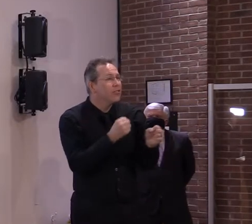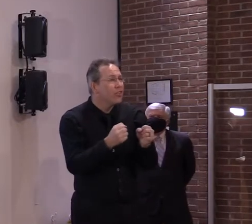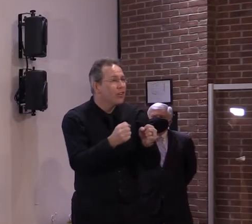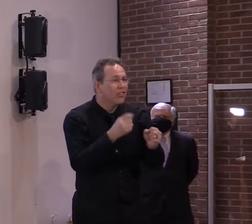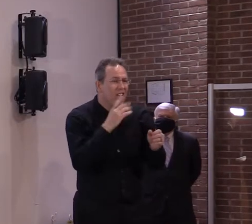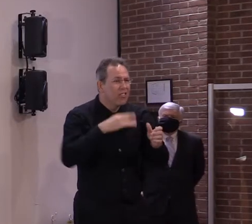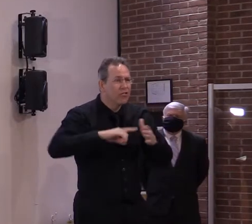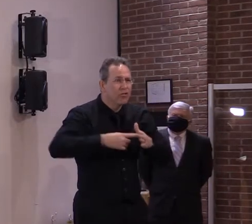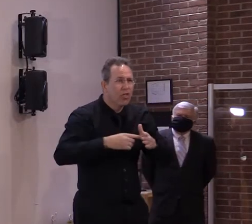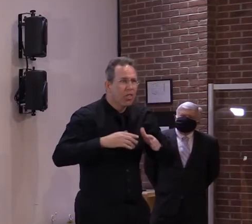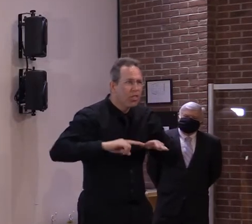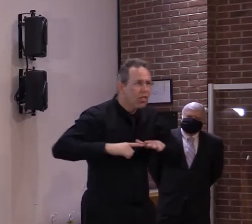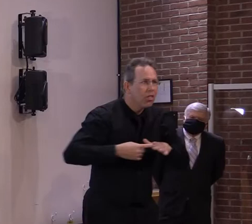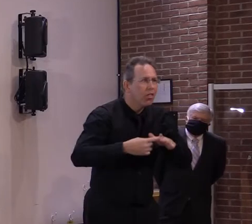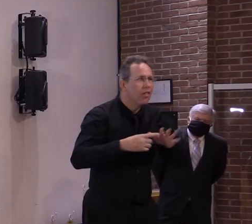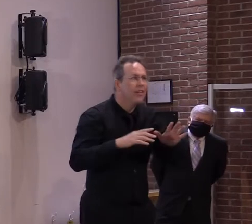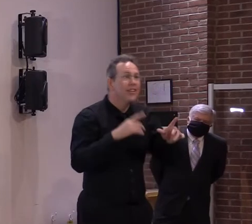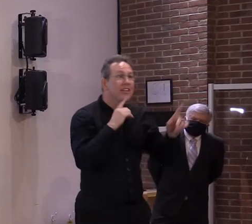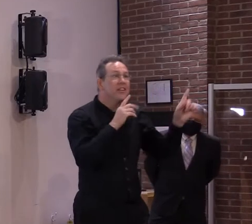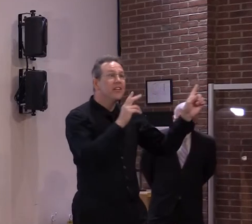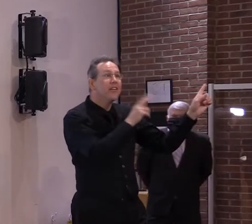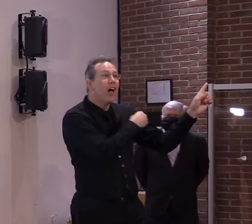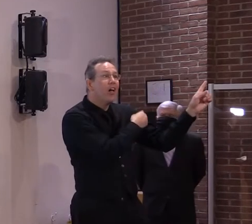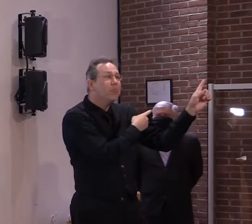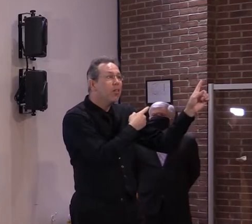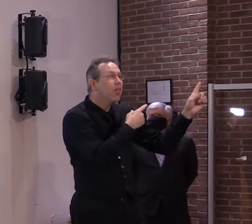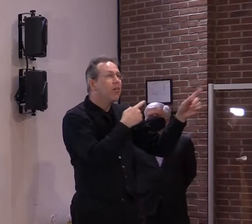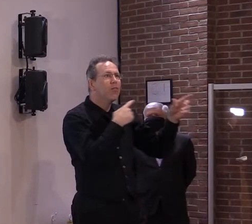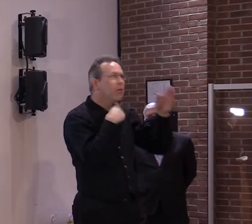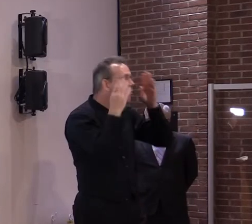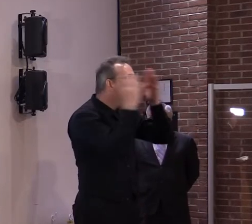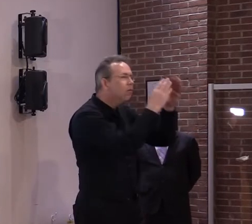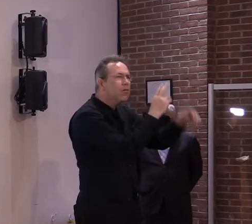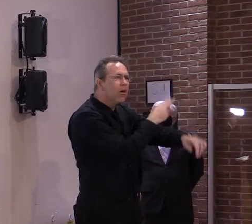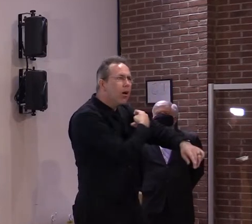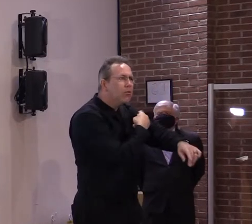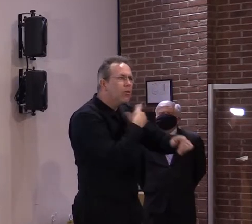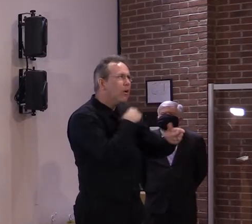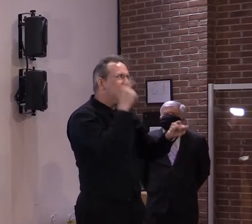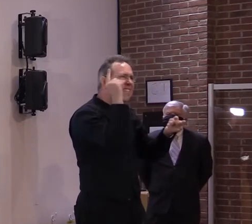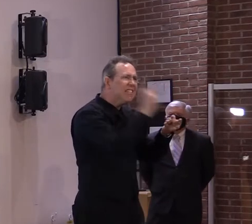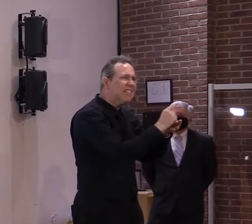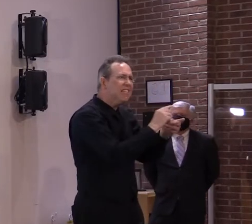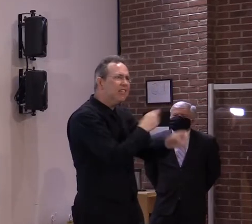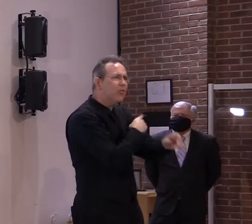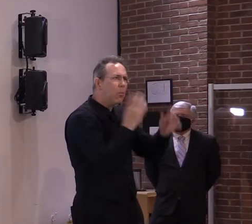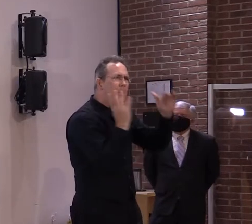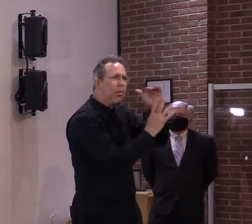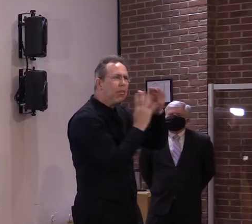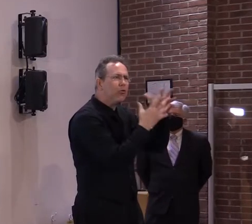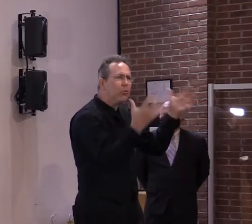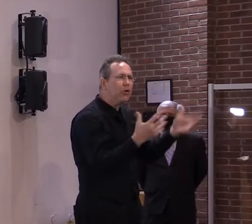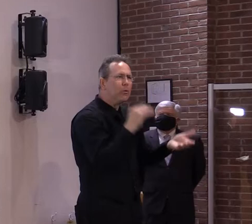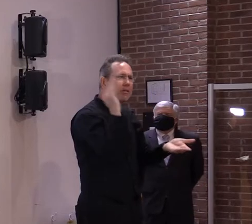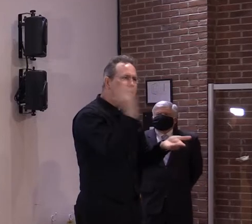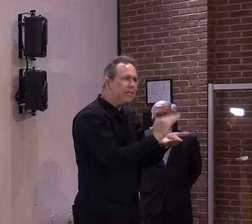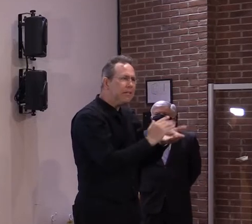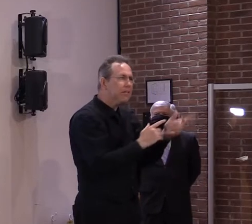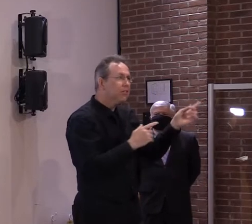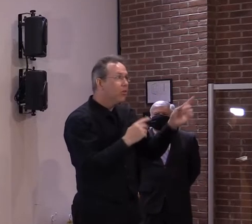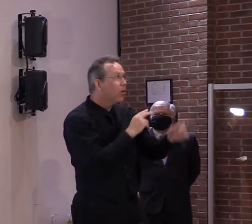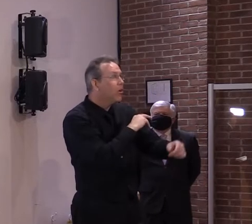about hospitalizations and deaths. We saw that increase during the pandemic. We've seen